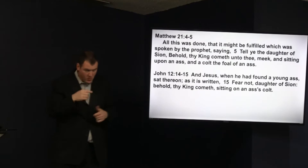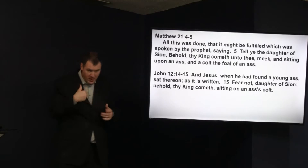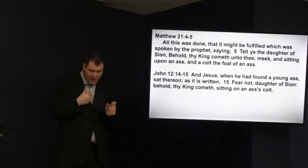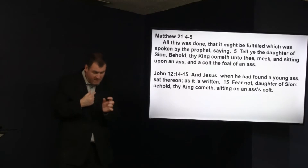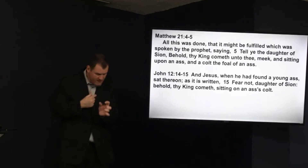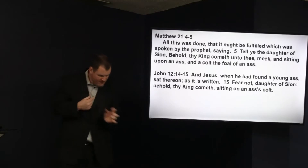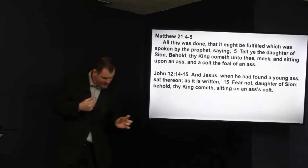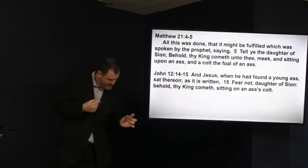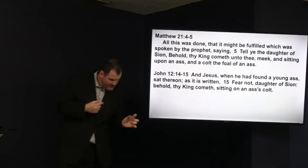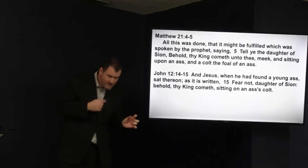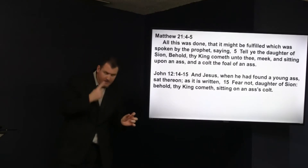that quote is from?